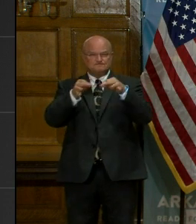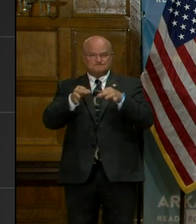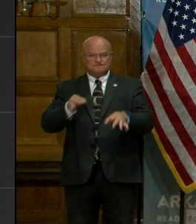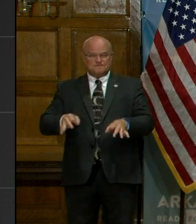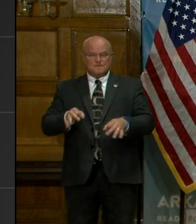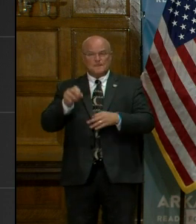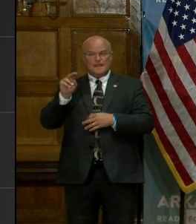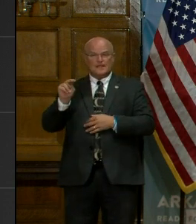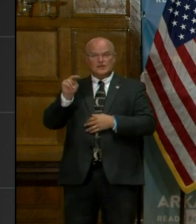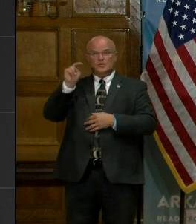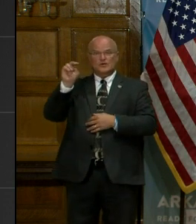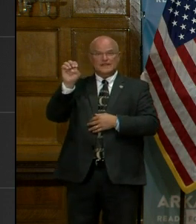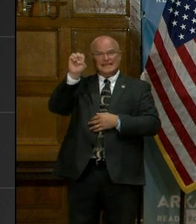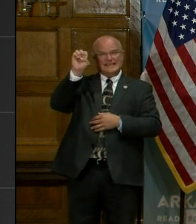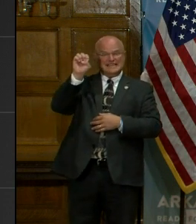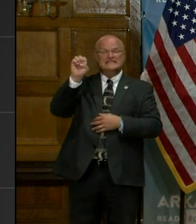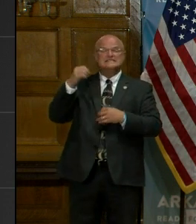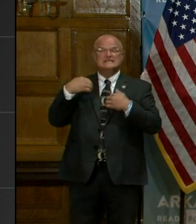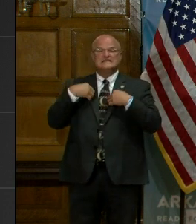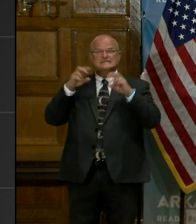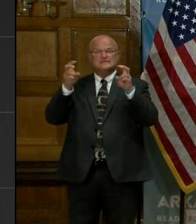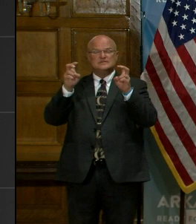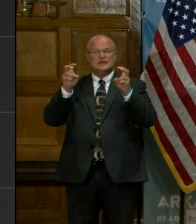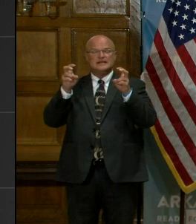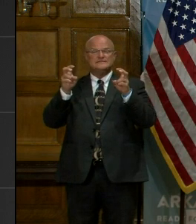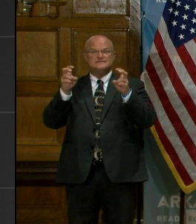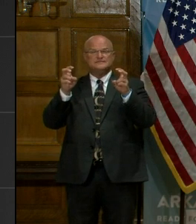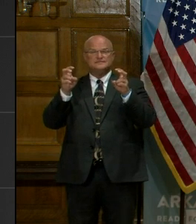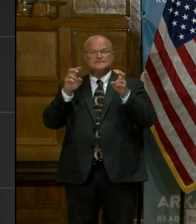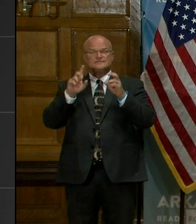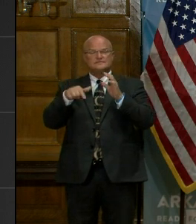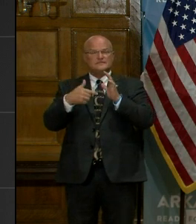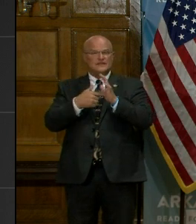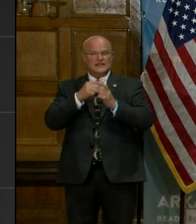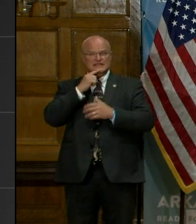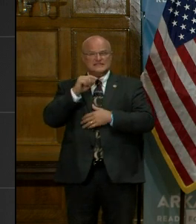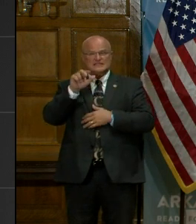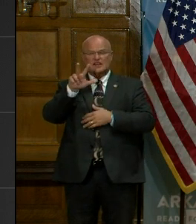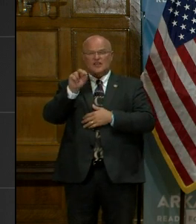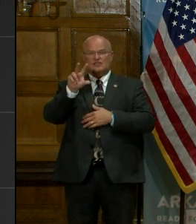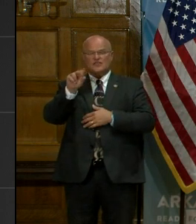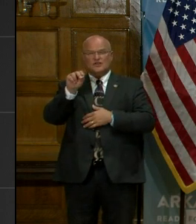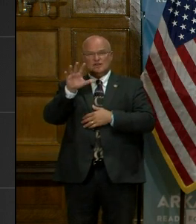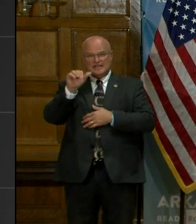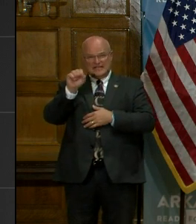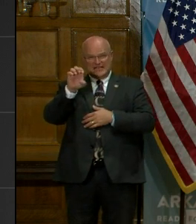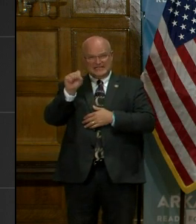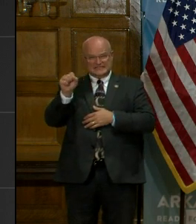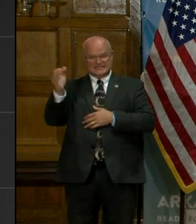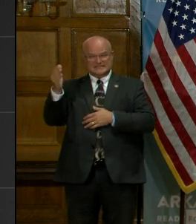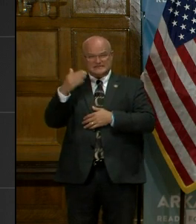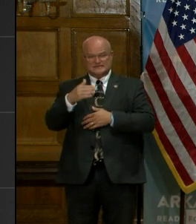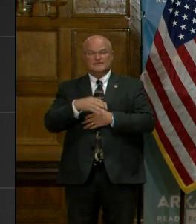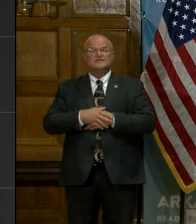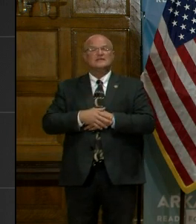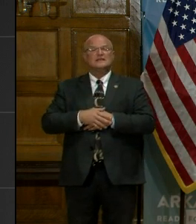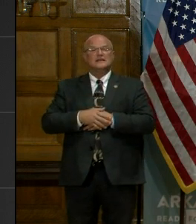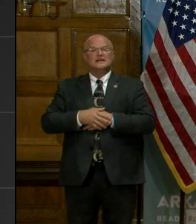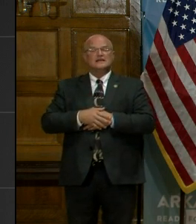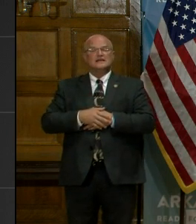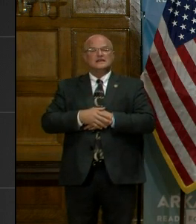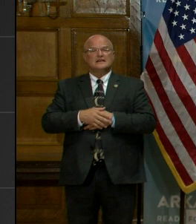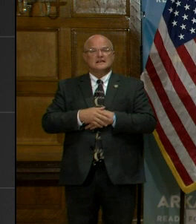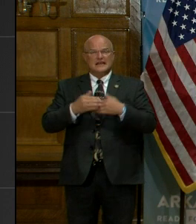So the Northeast region, and you got to put it in perspective, this is 30 cases here, and